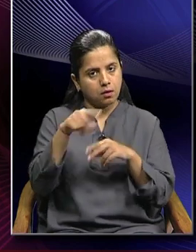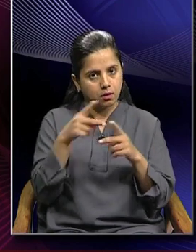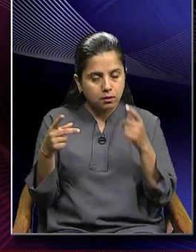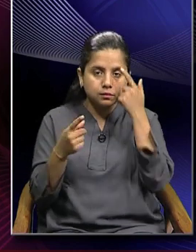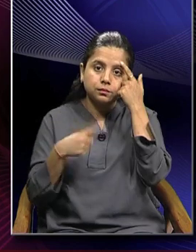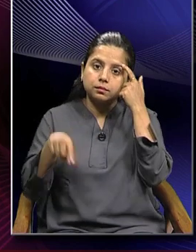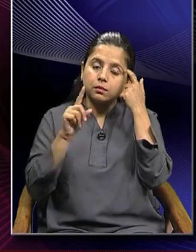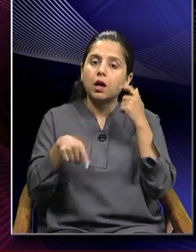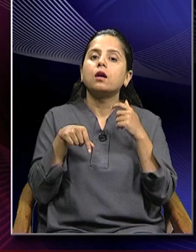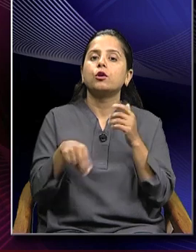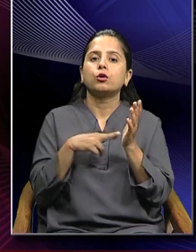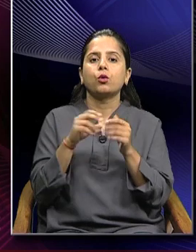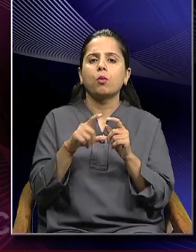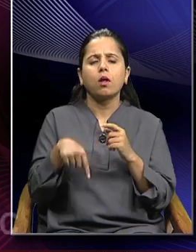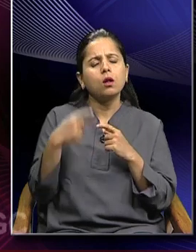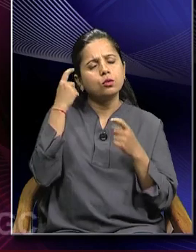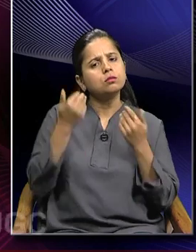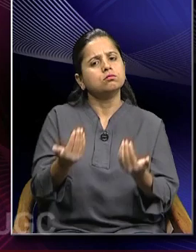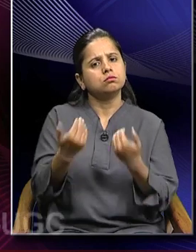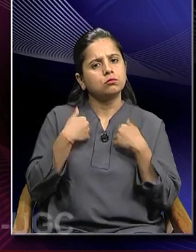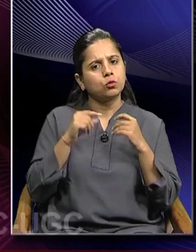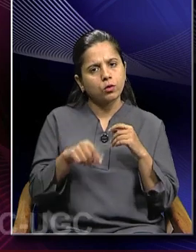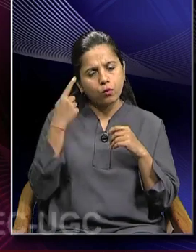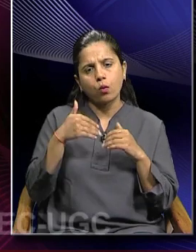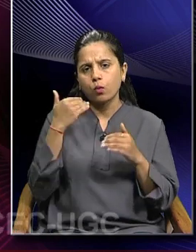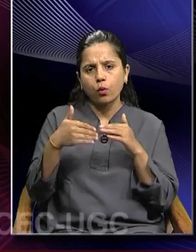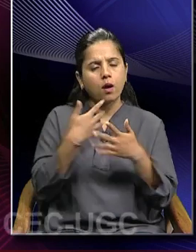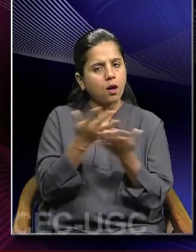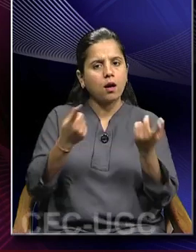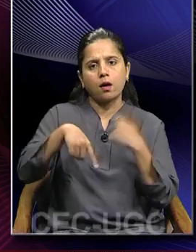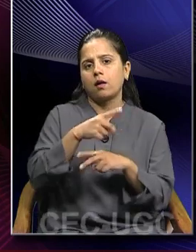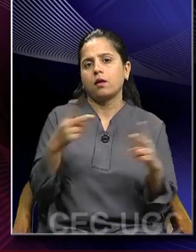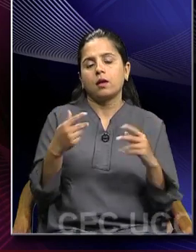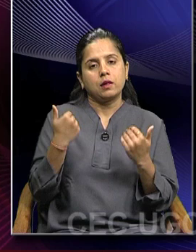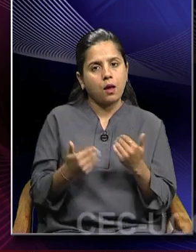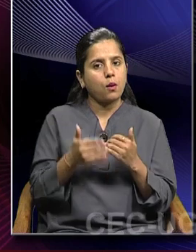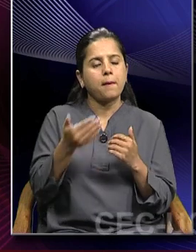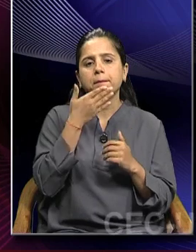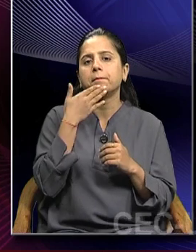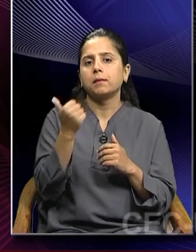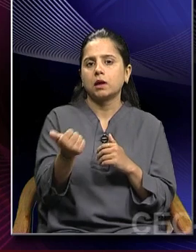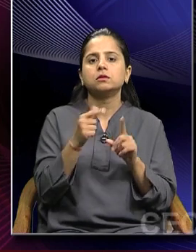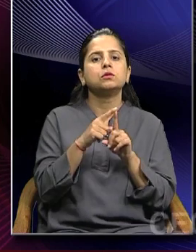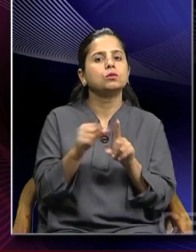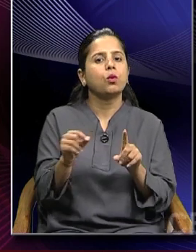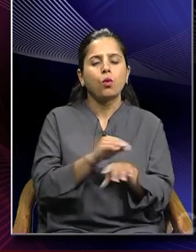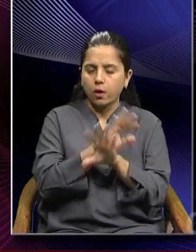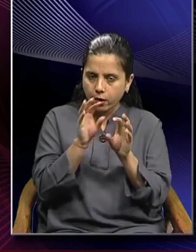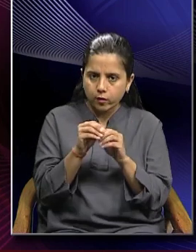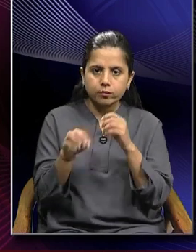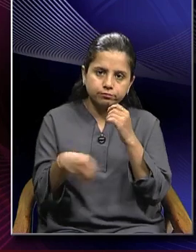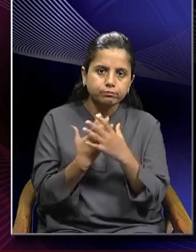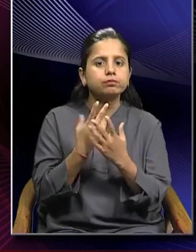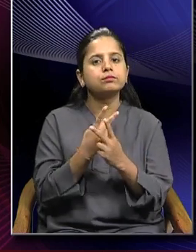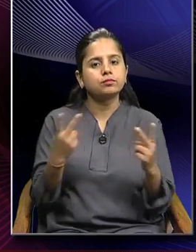Let the noble thought come to us from each and every dimension. So, we are taking best out of everything.